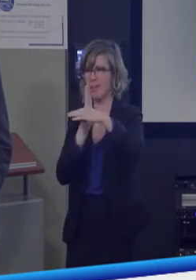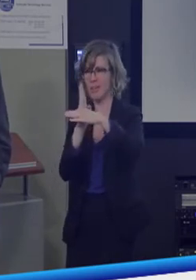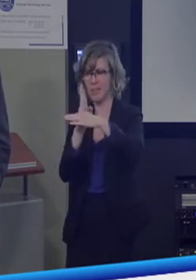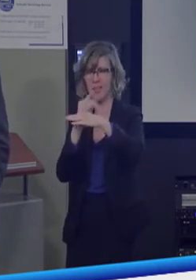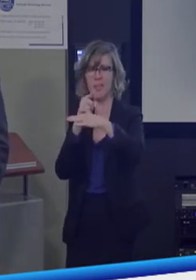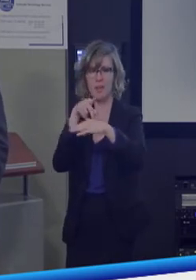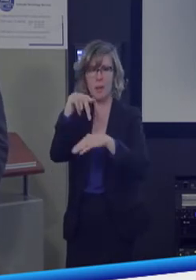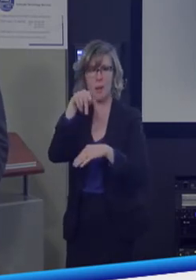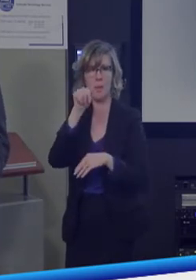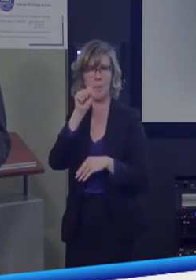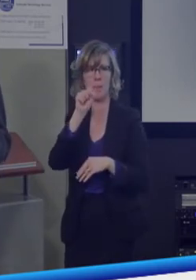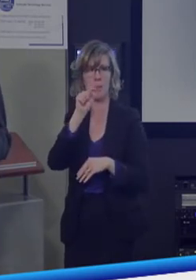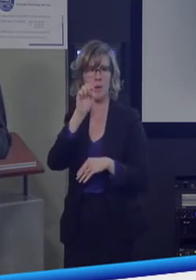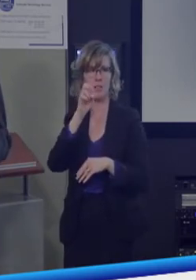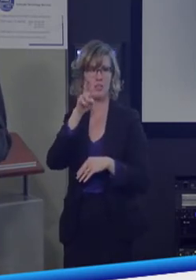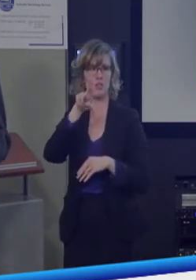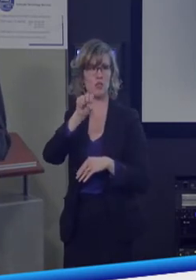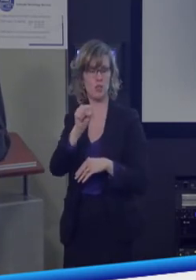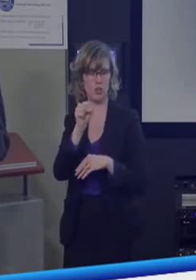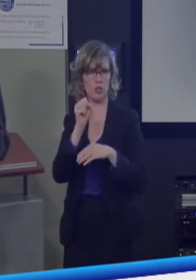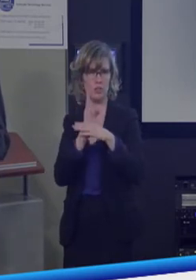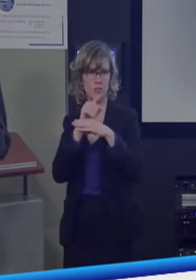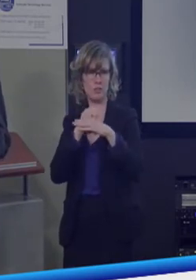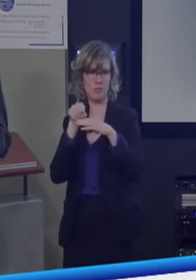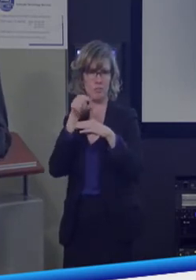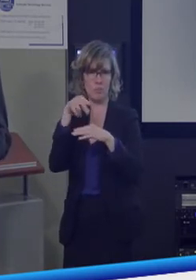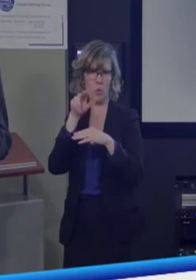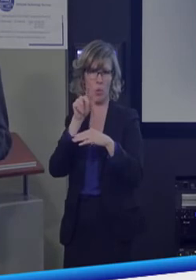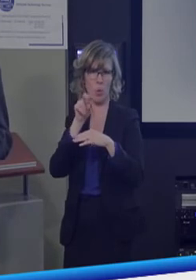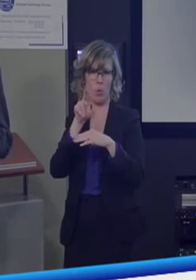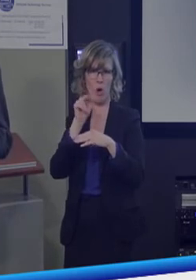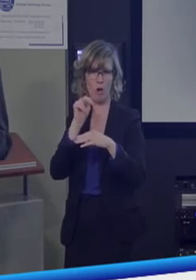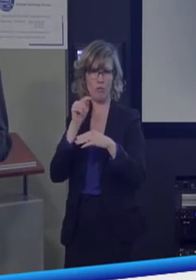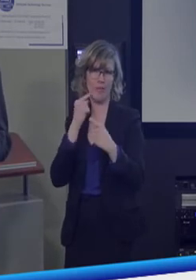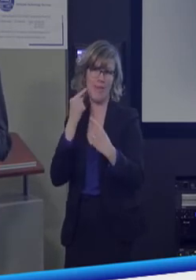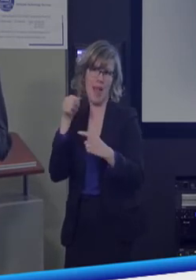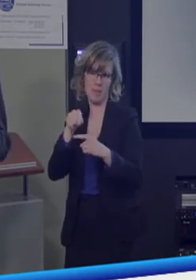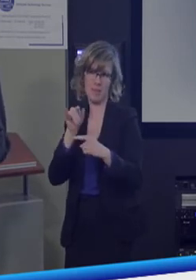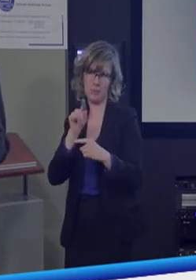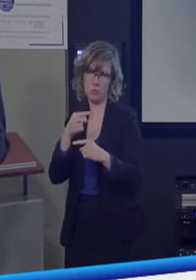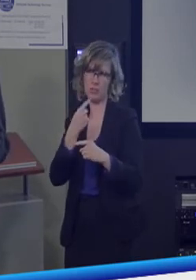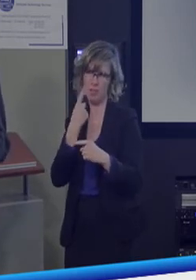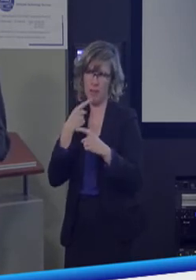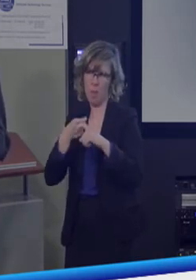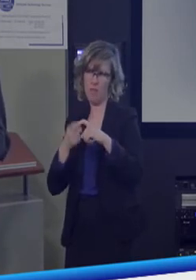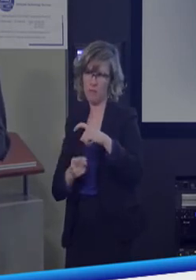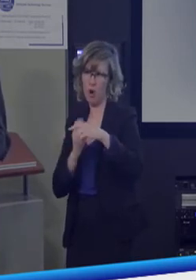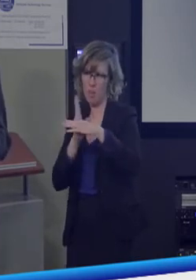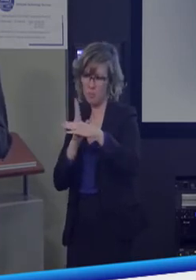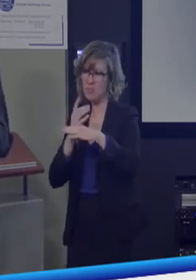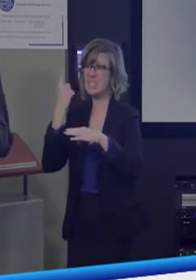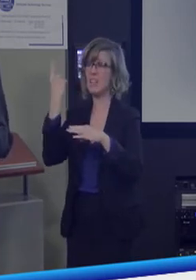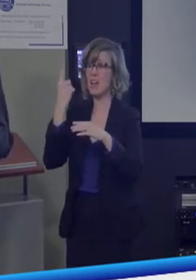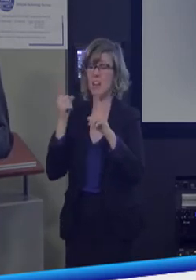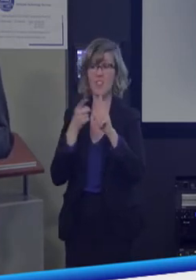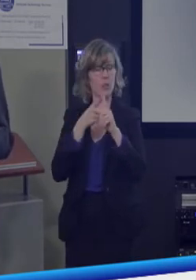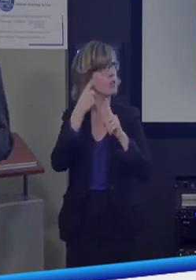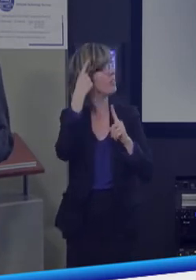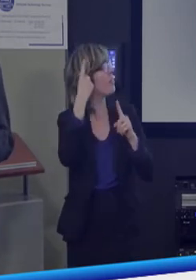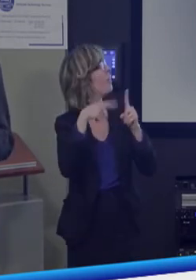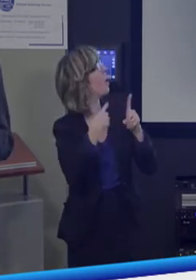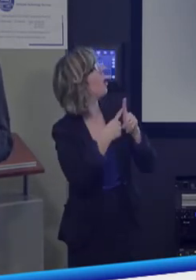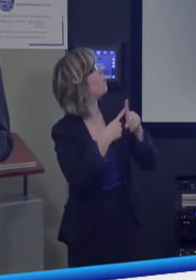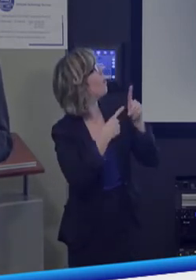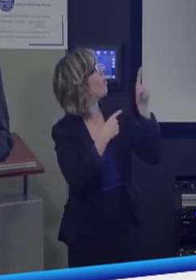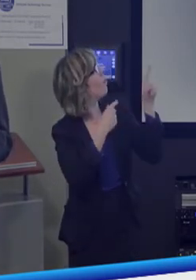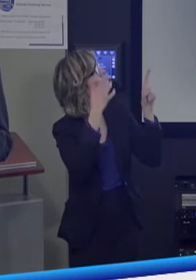from. He said, let's consider two things. First of all, is the research inspired by considerations of use? Still kind of